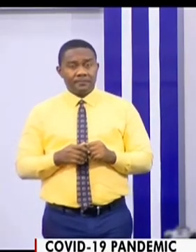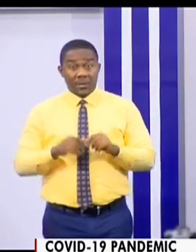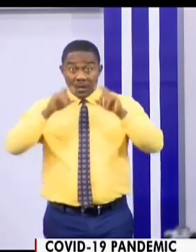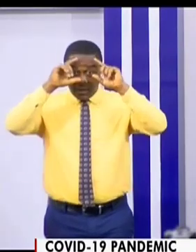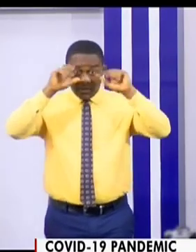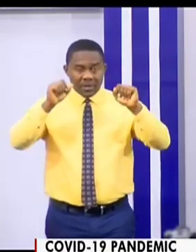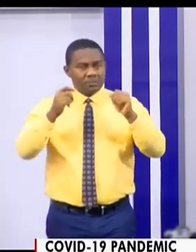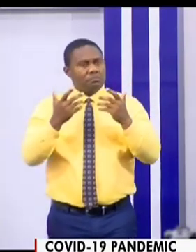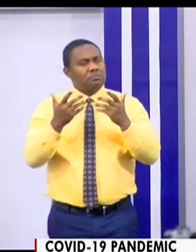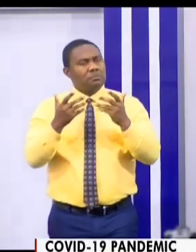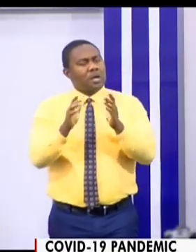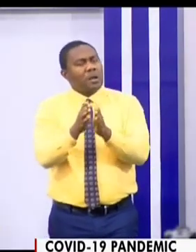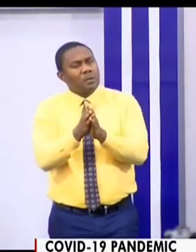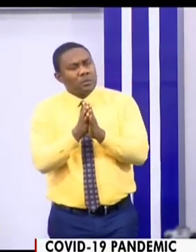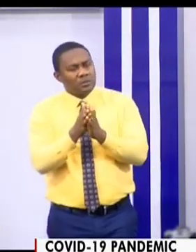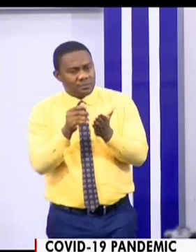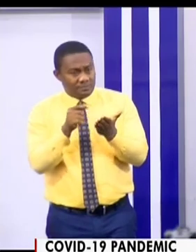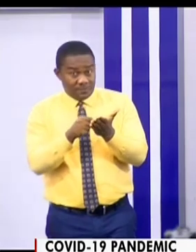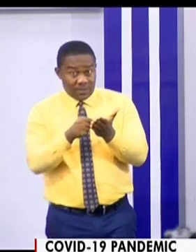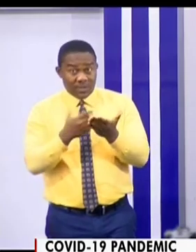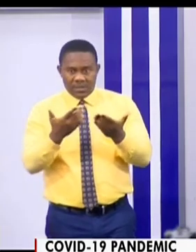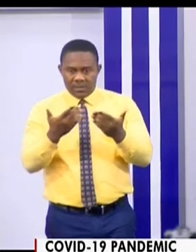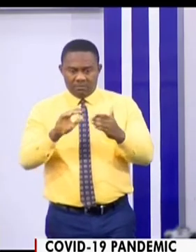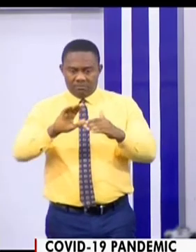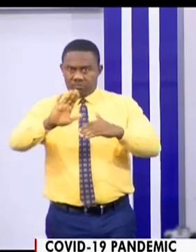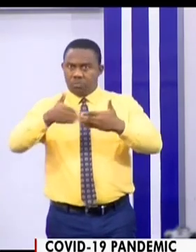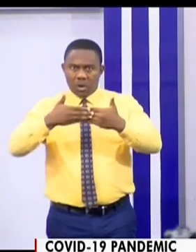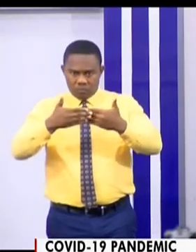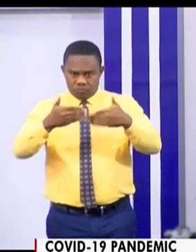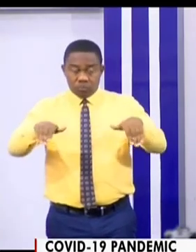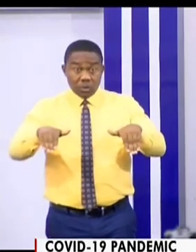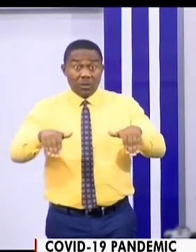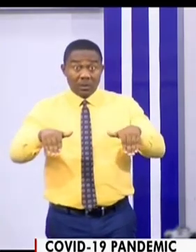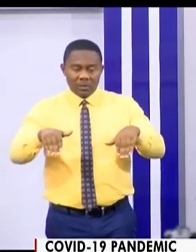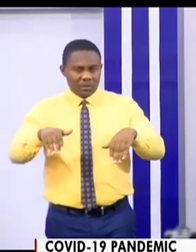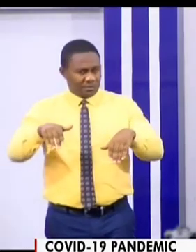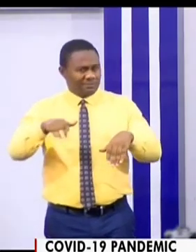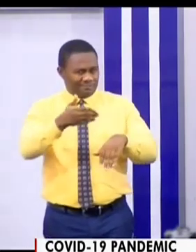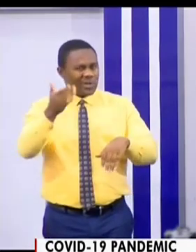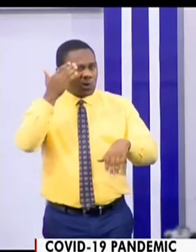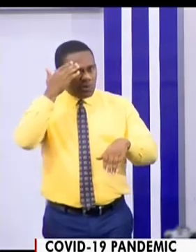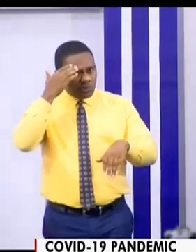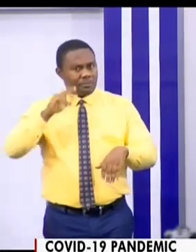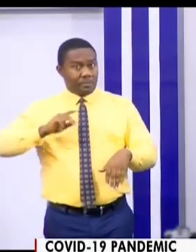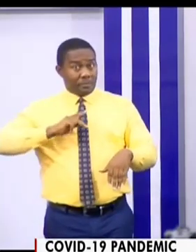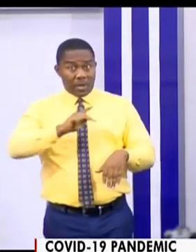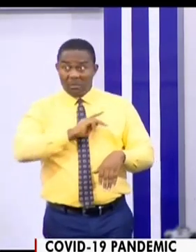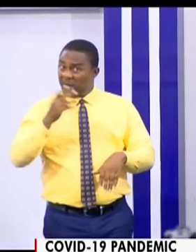of an act known as the Imposition of Restrictions Act. As I'm sure you have followed, Parliament